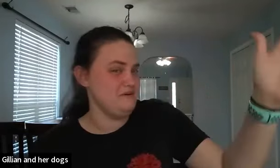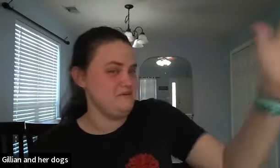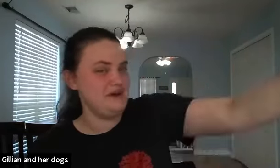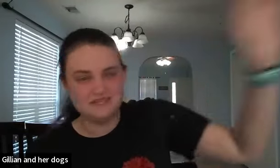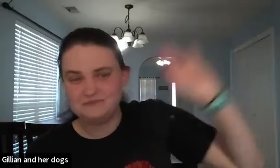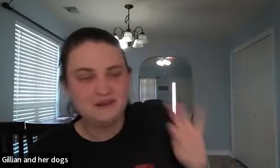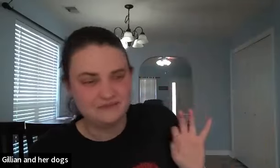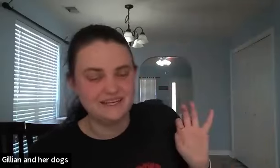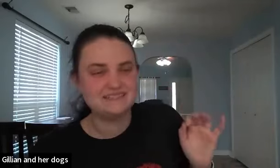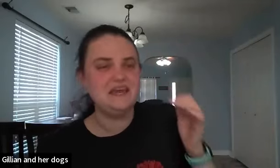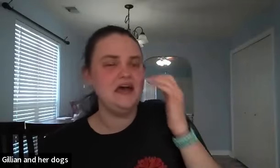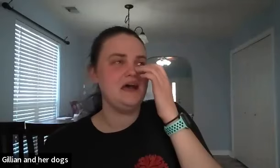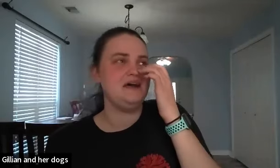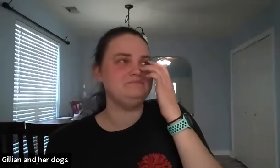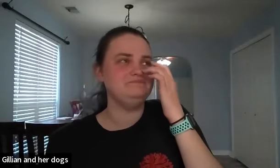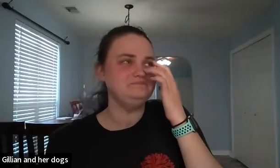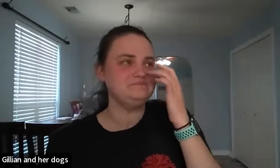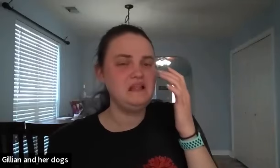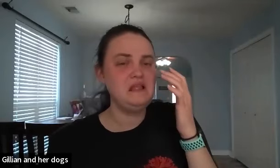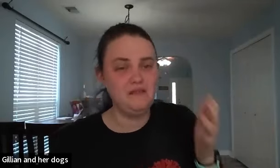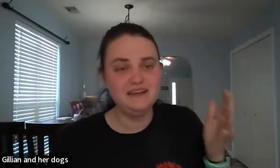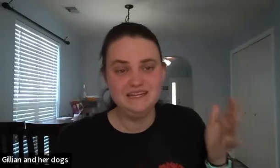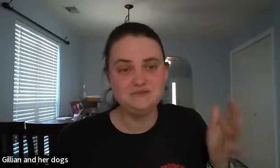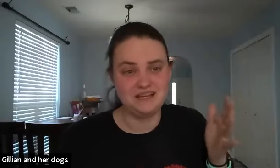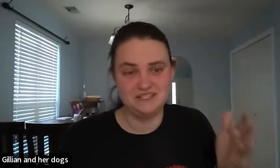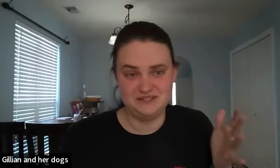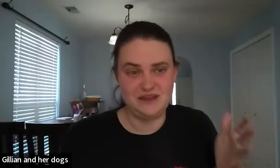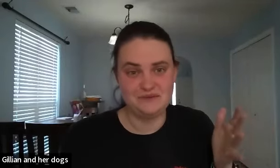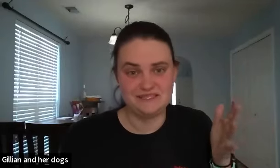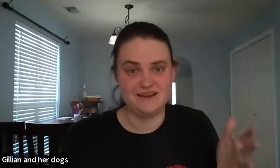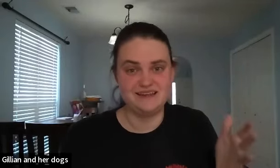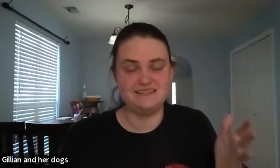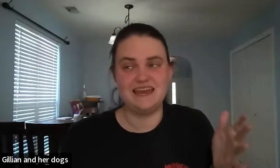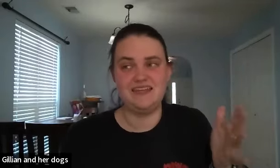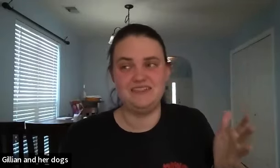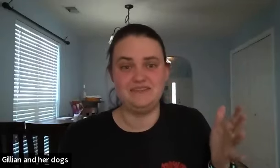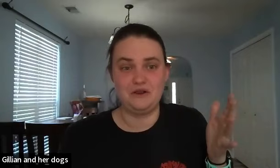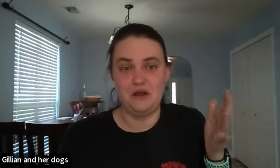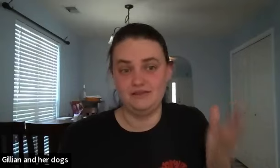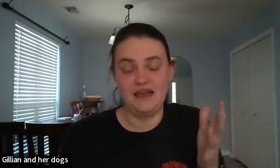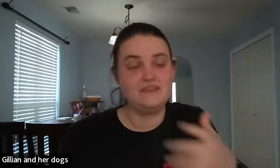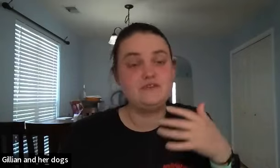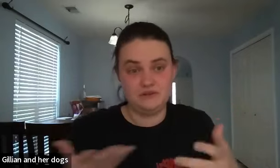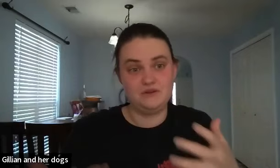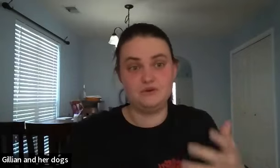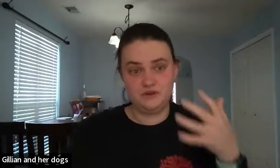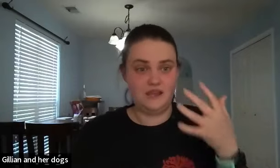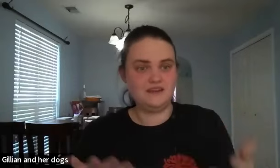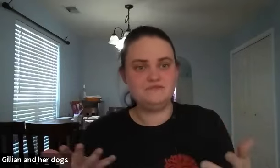mom, mom. That's perfect. A lot of kids will actually do that with signs. And I think they're really cool and creative,